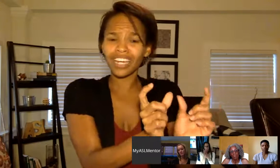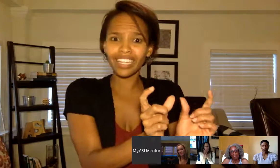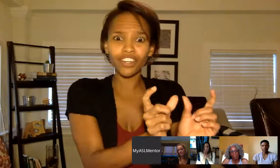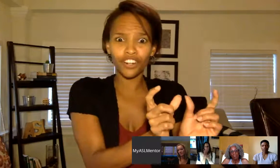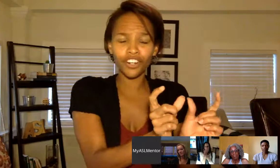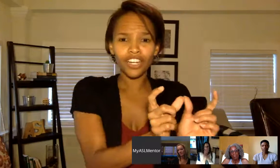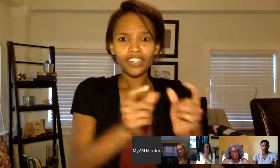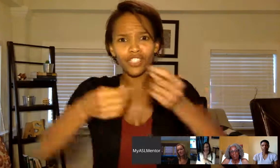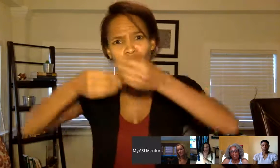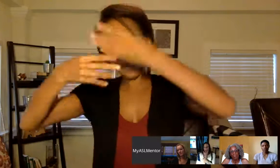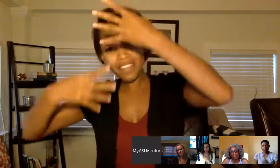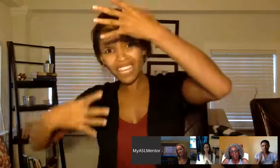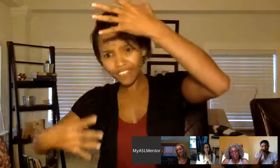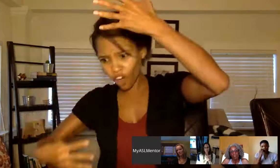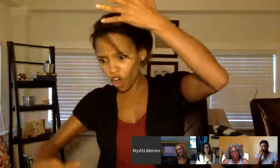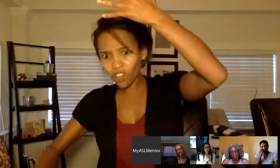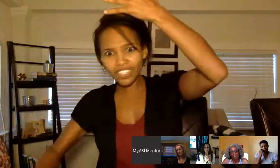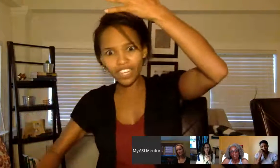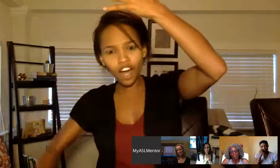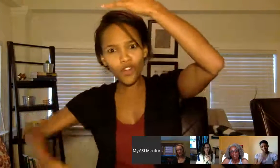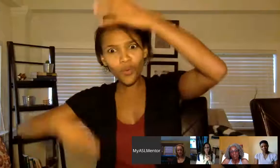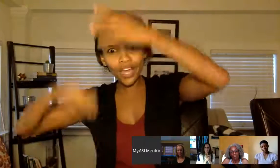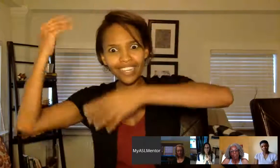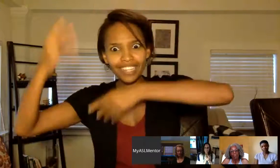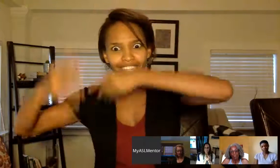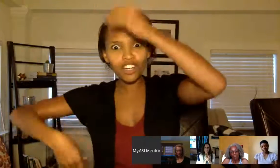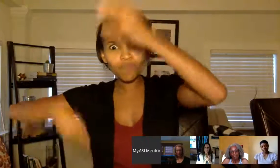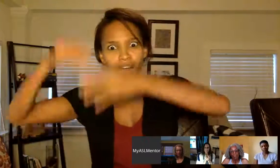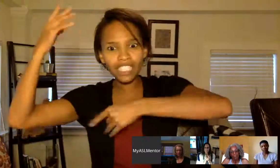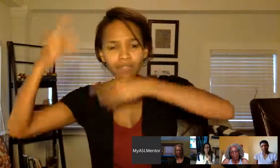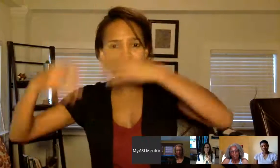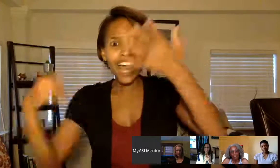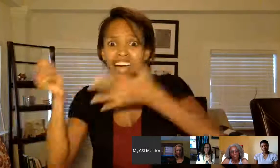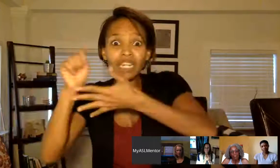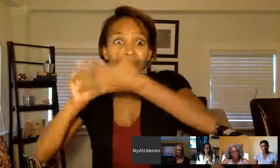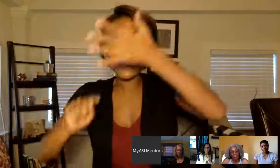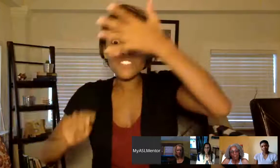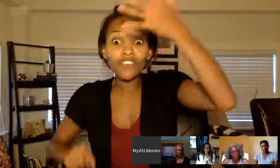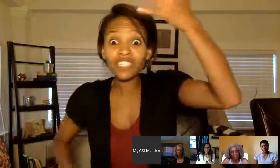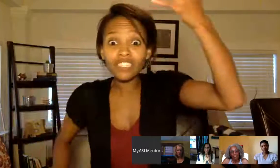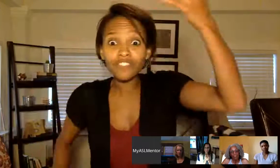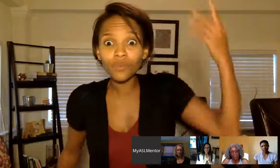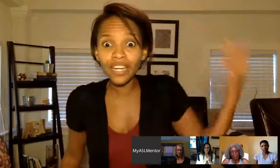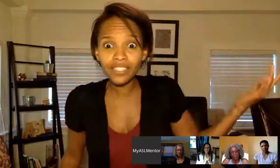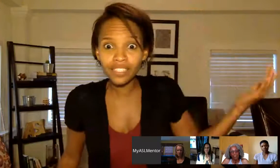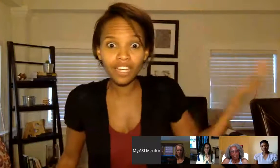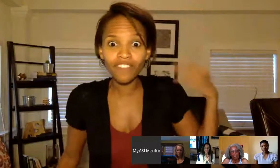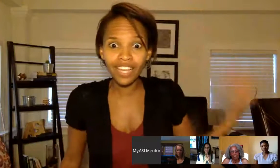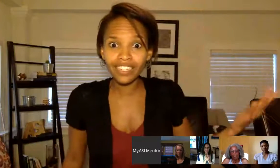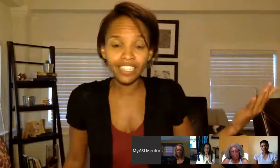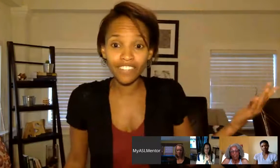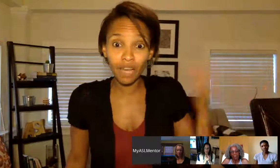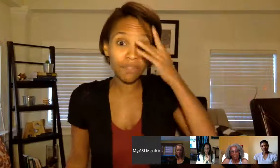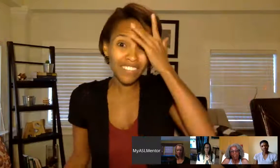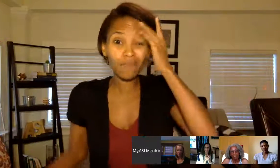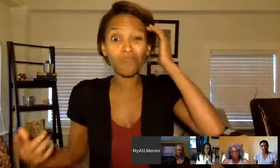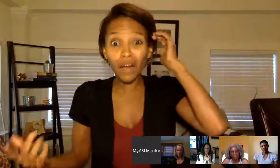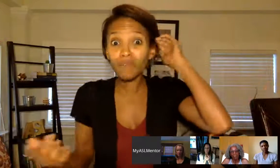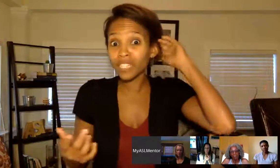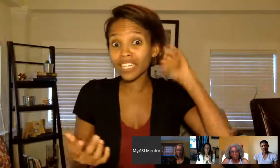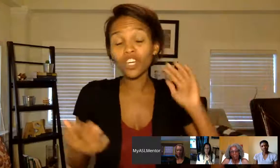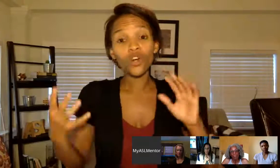words that I hear, so let me think of all these other ways that they could possibly, I've come up with 15 different ways to convey the idea of can't